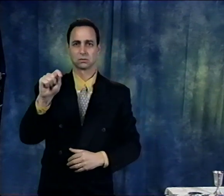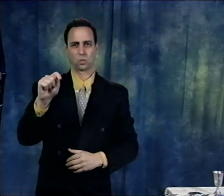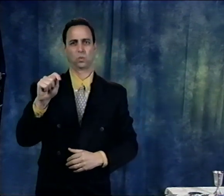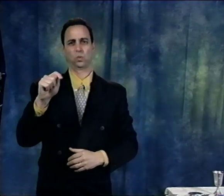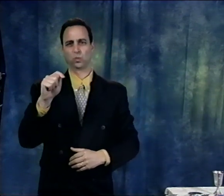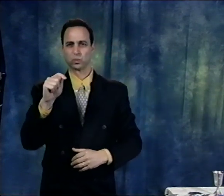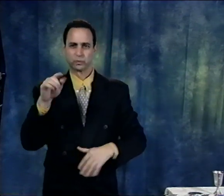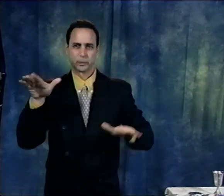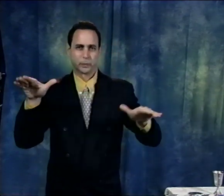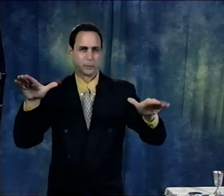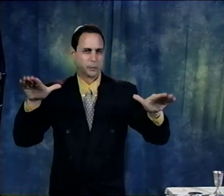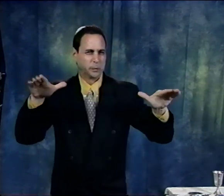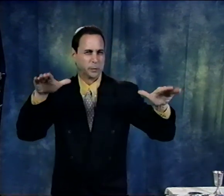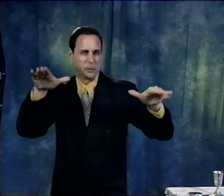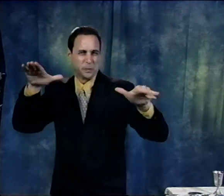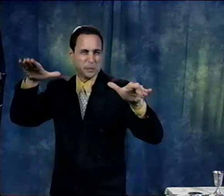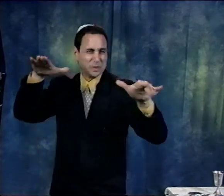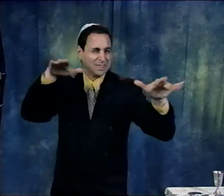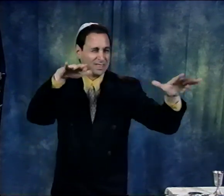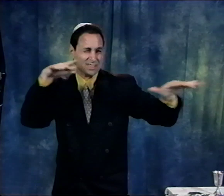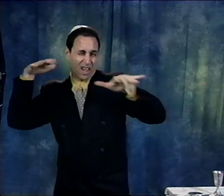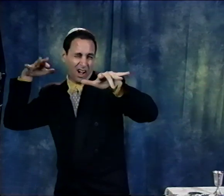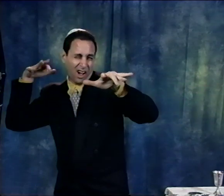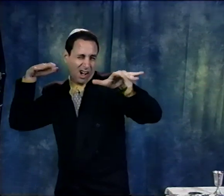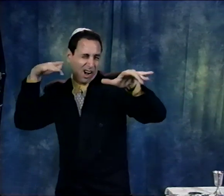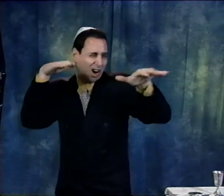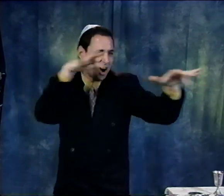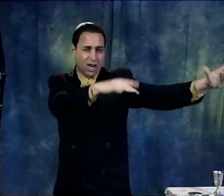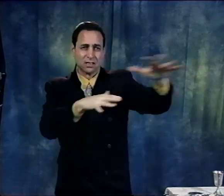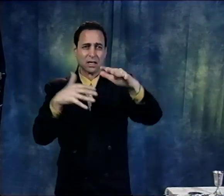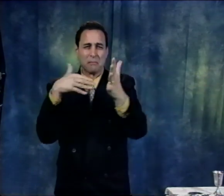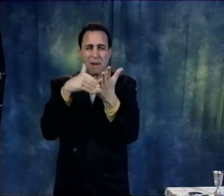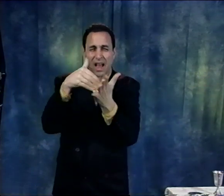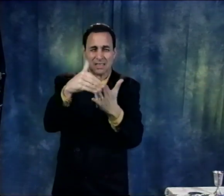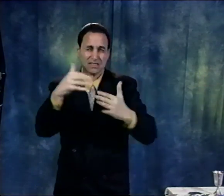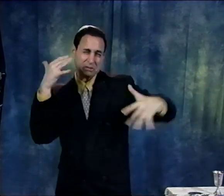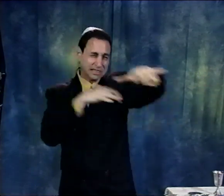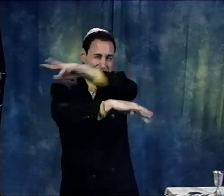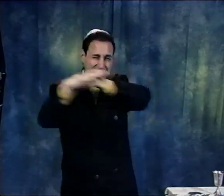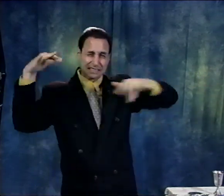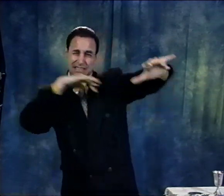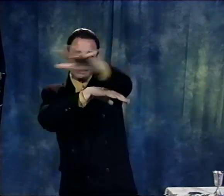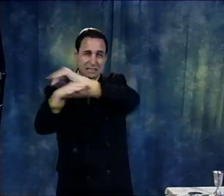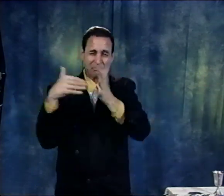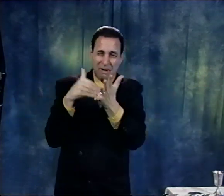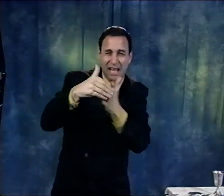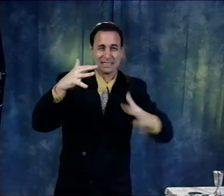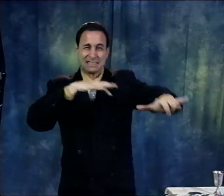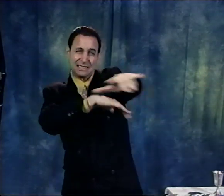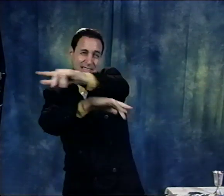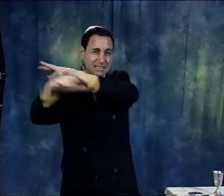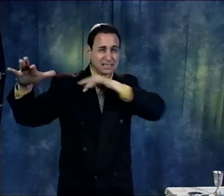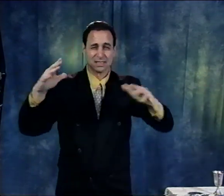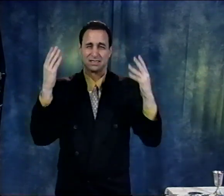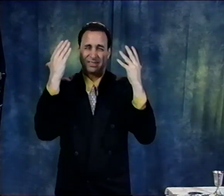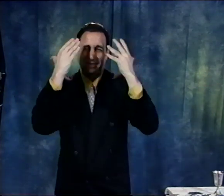locusts. And the locusts came, millions and millions of them, in